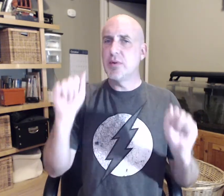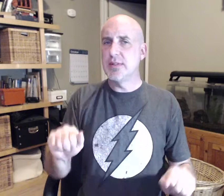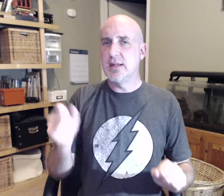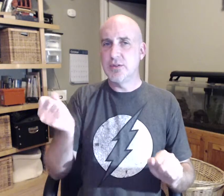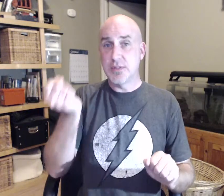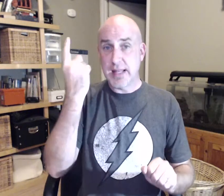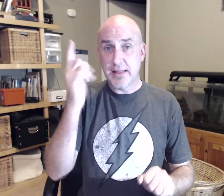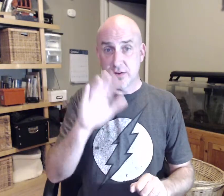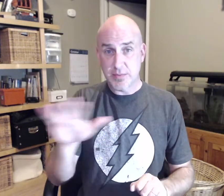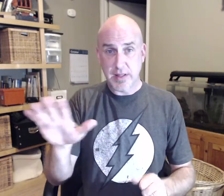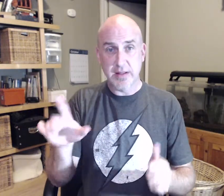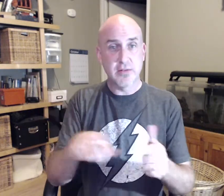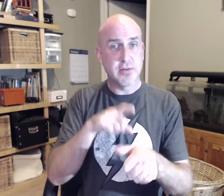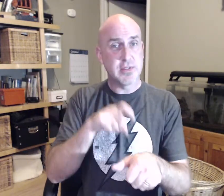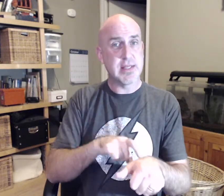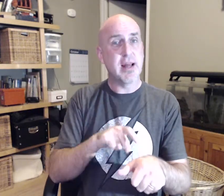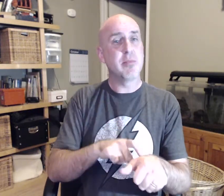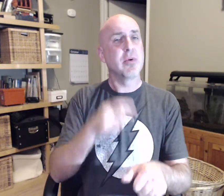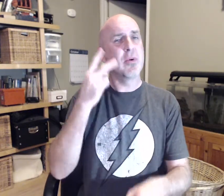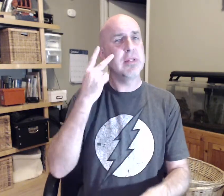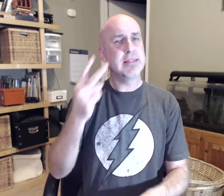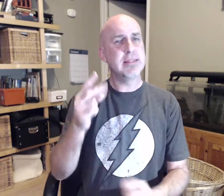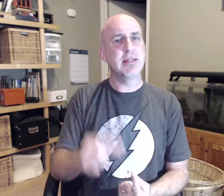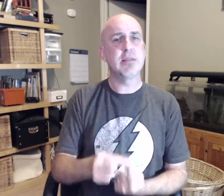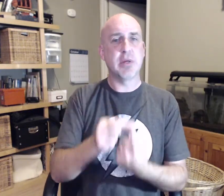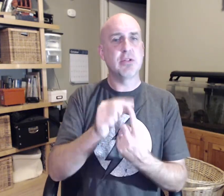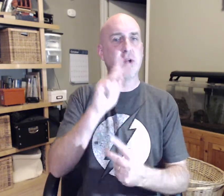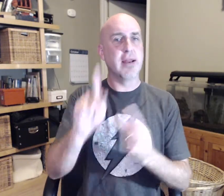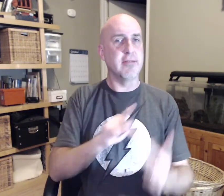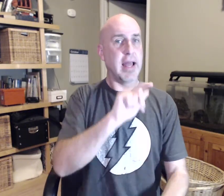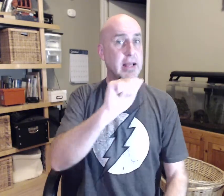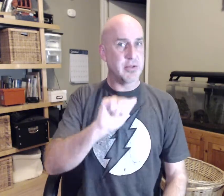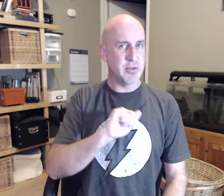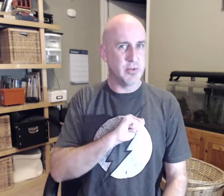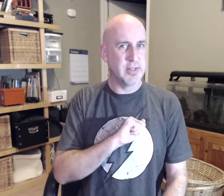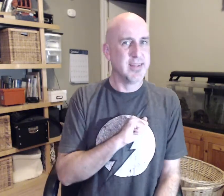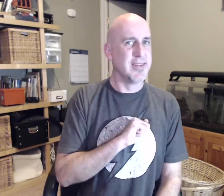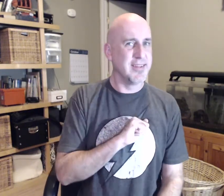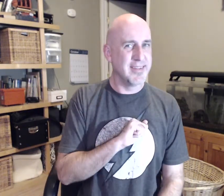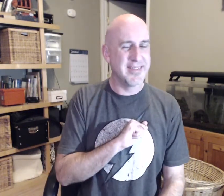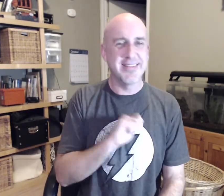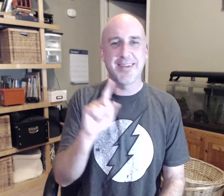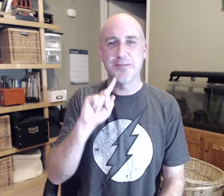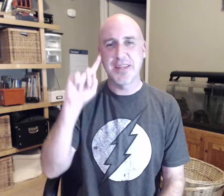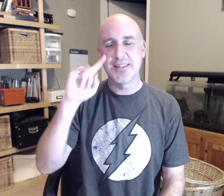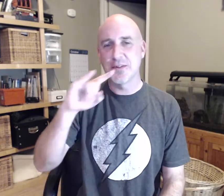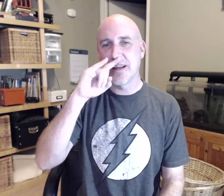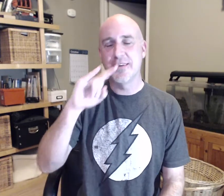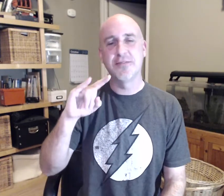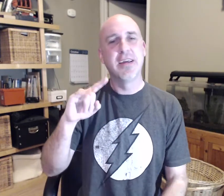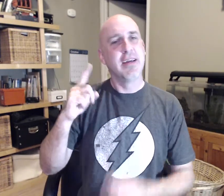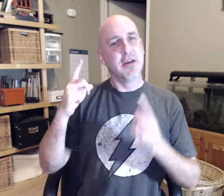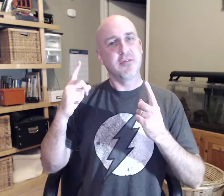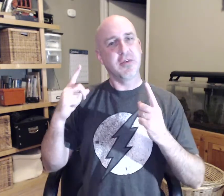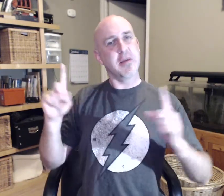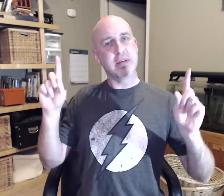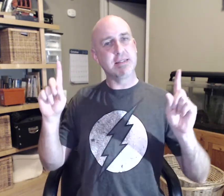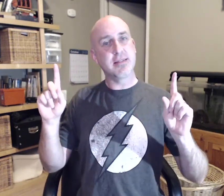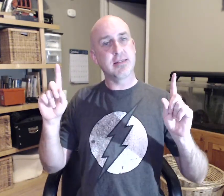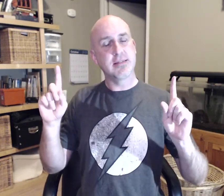to understand their spelling the first time, you're going to see a special kind of attitude. Deaf kids are kind of famous. I